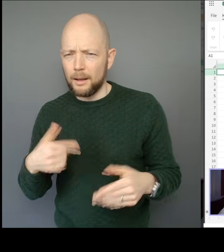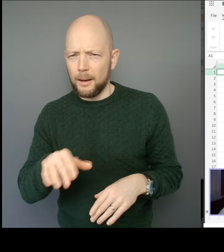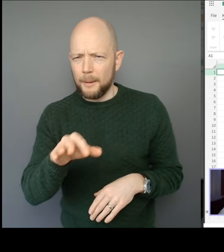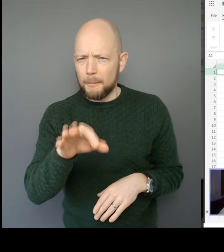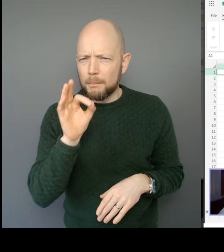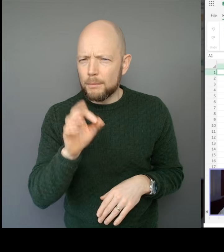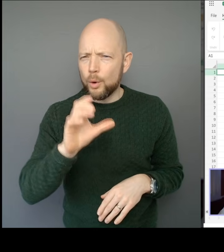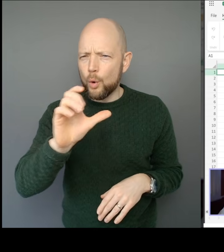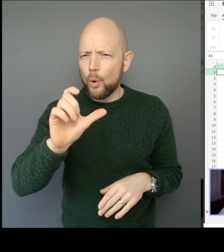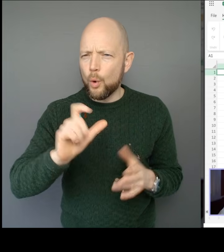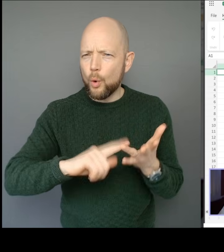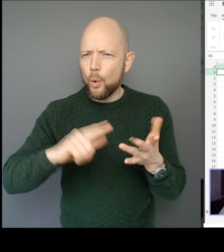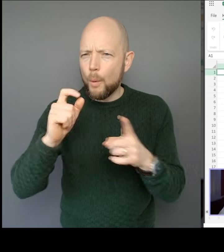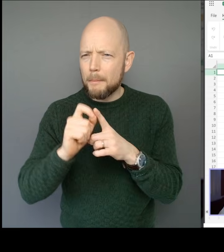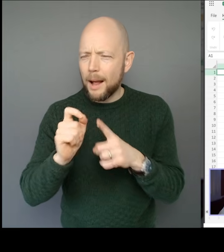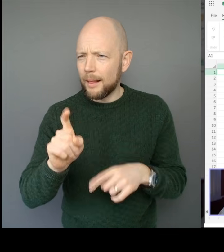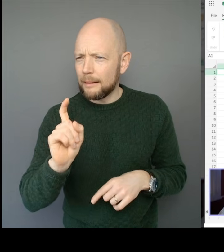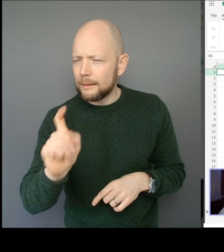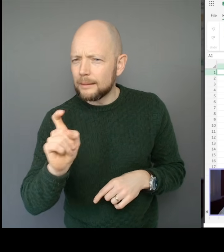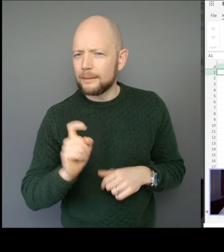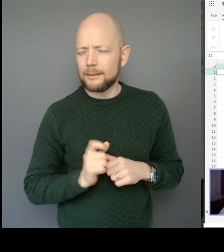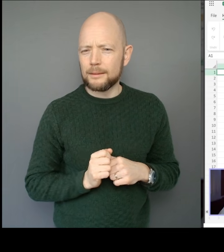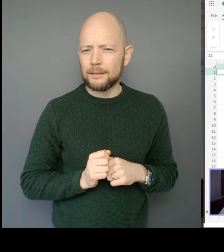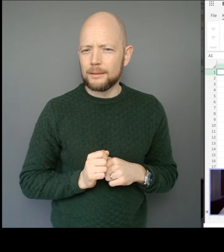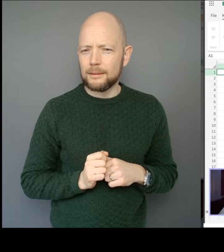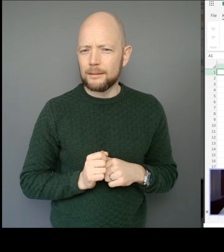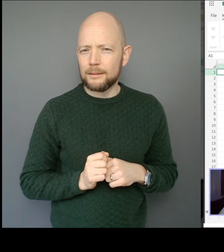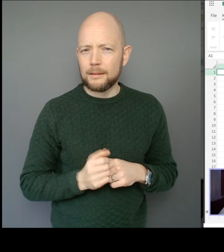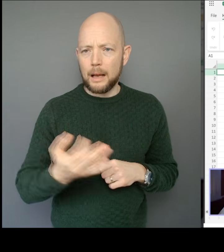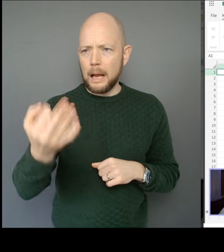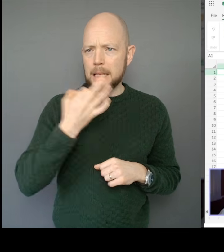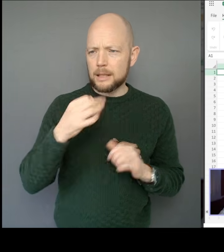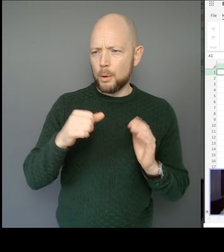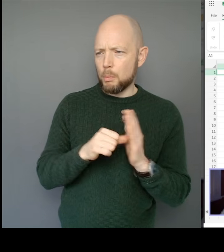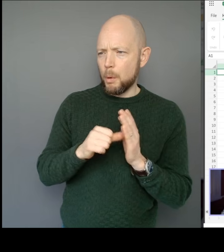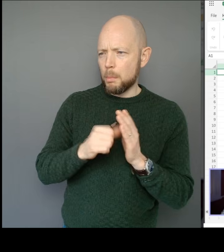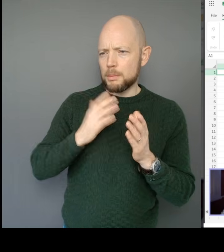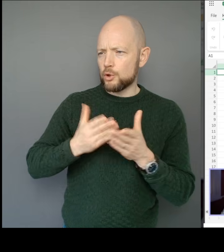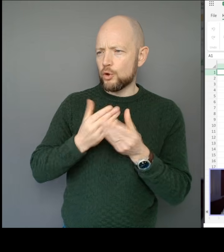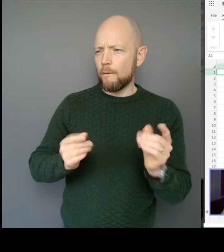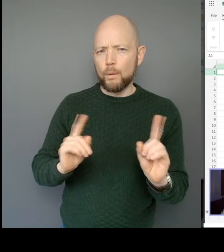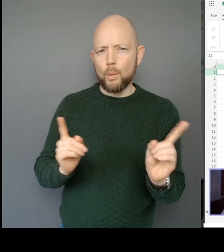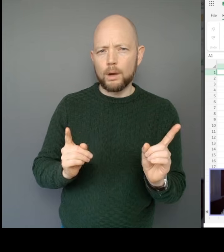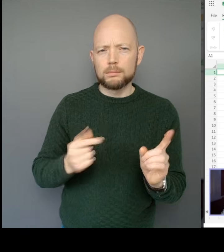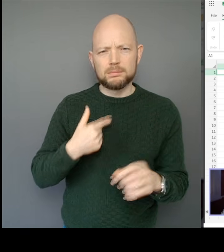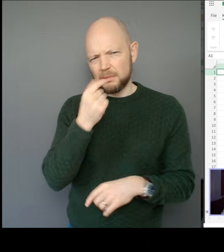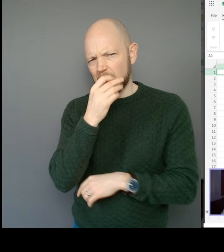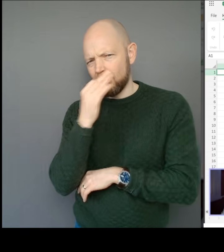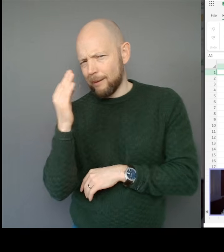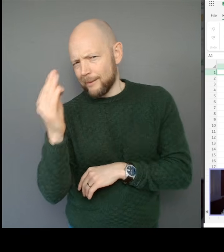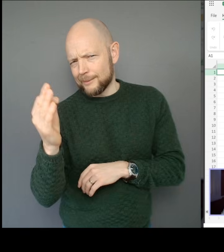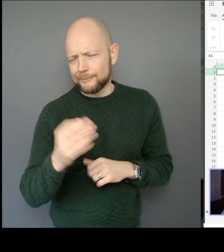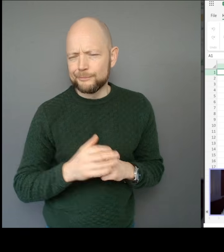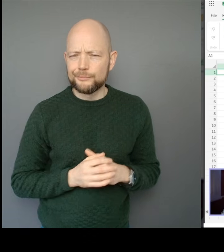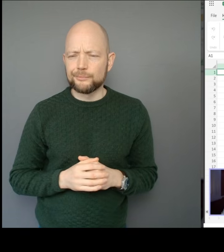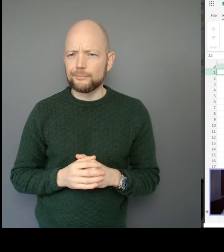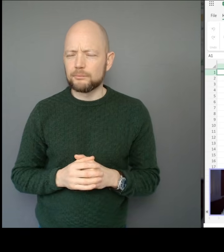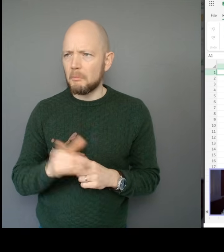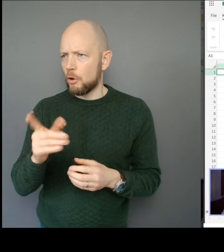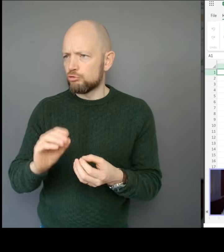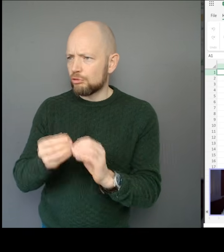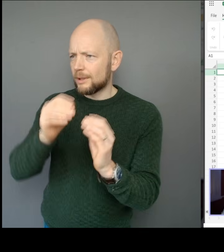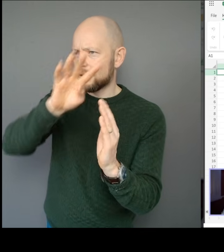right-hand side and I just select it, it says, what are we solving today? And I can ask it a question like, create a